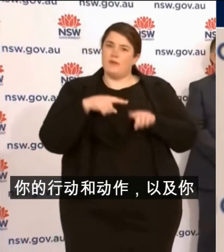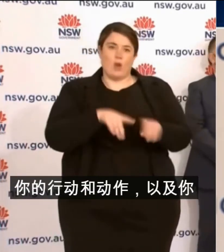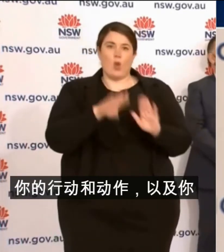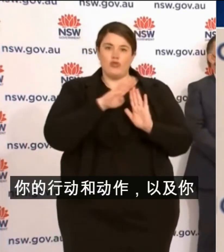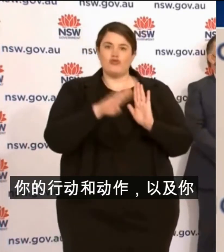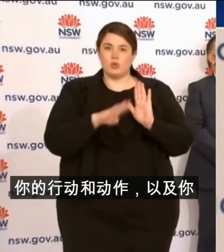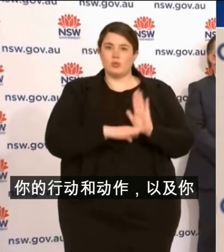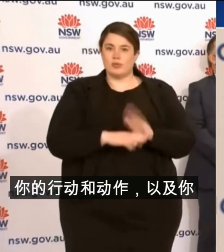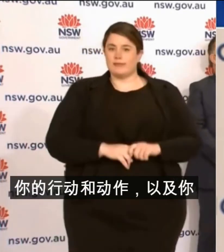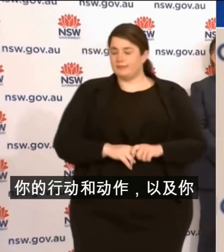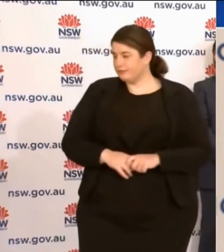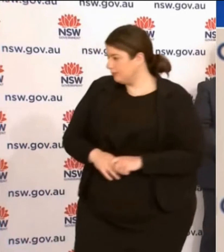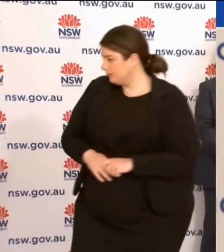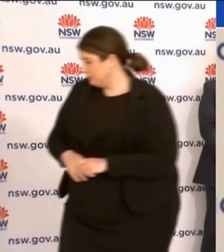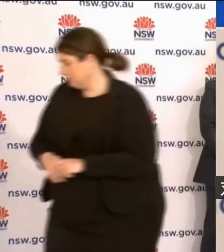with.